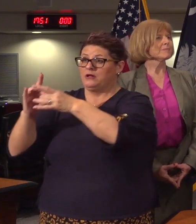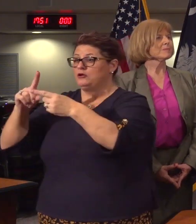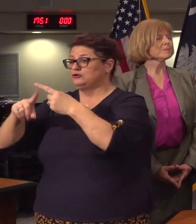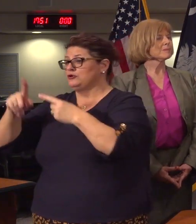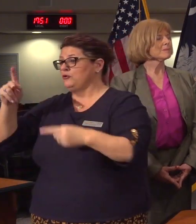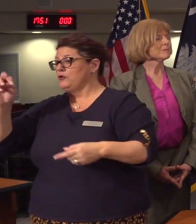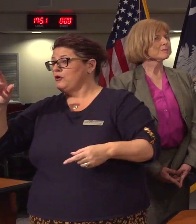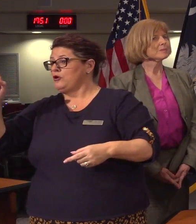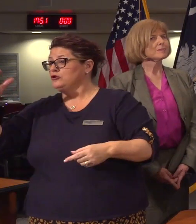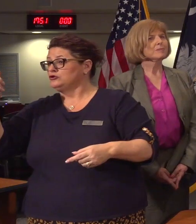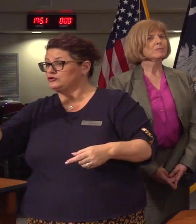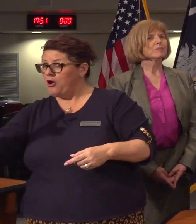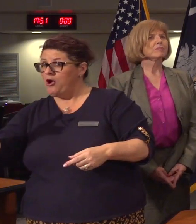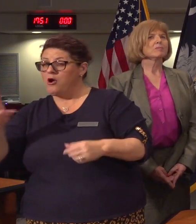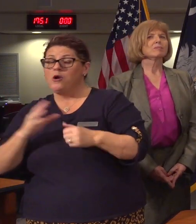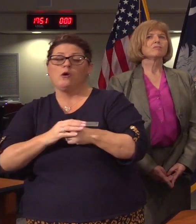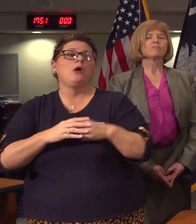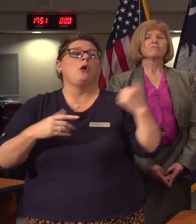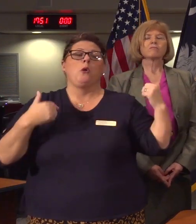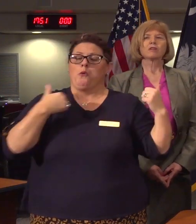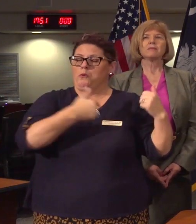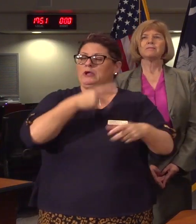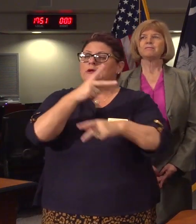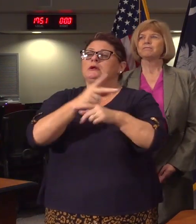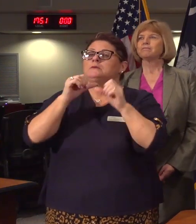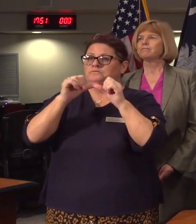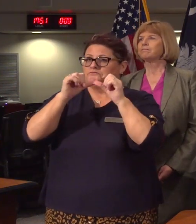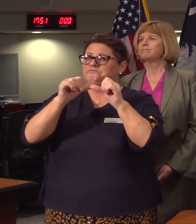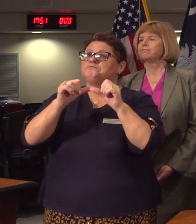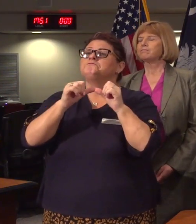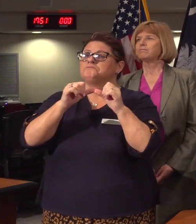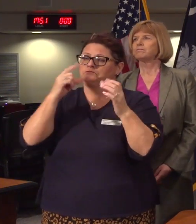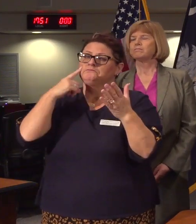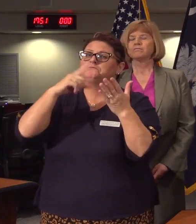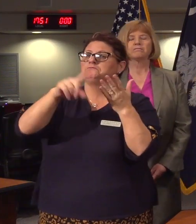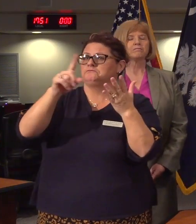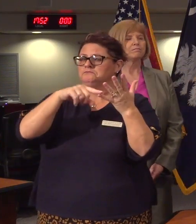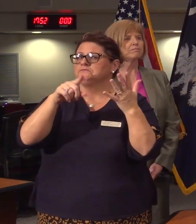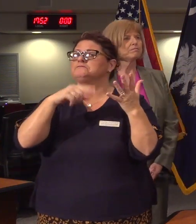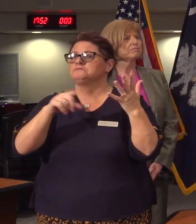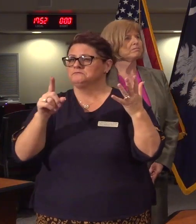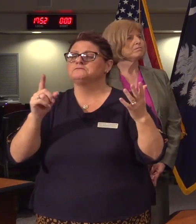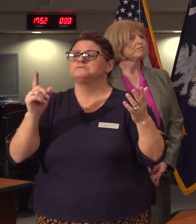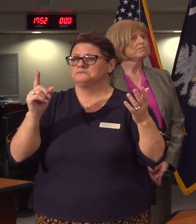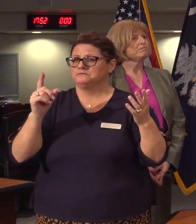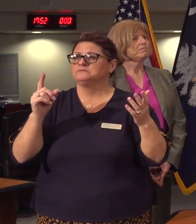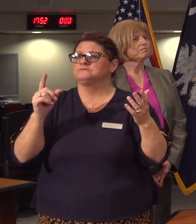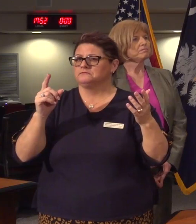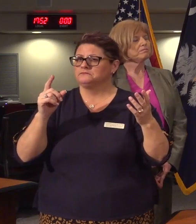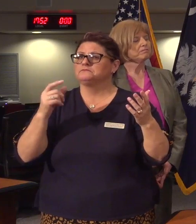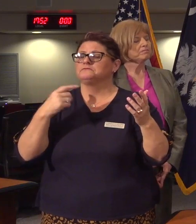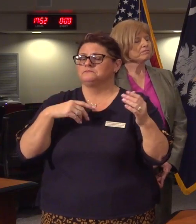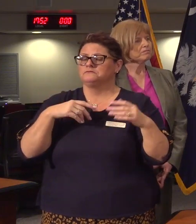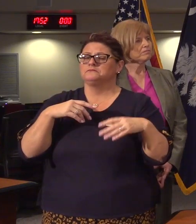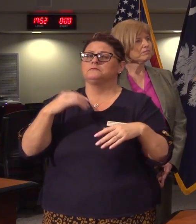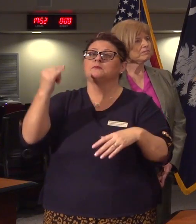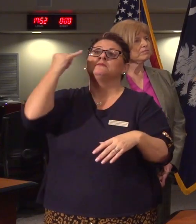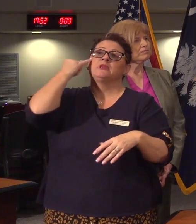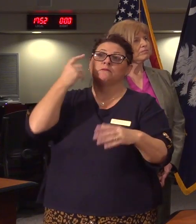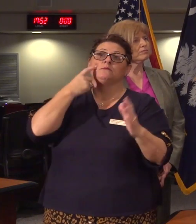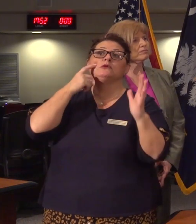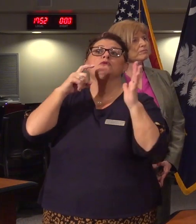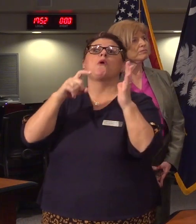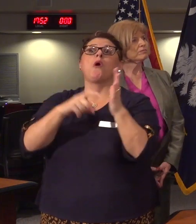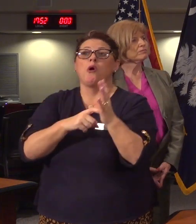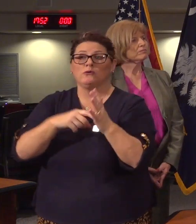We're continuing to conduct a contact investigation around the new cases that have been identified, and if we identify